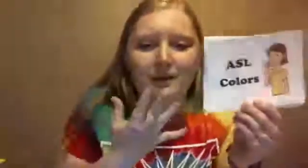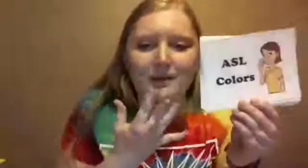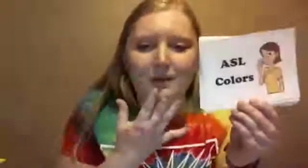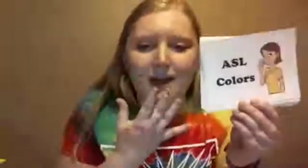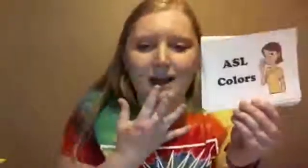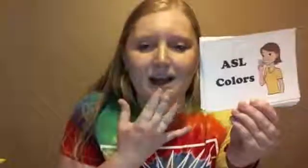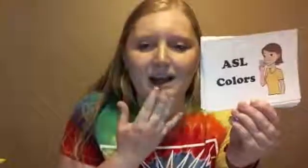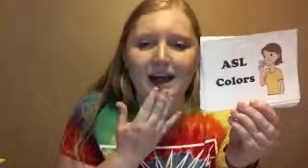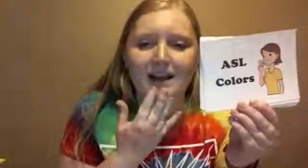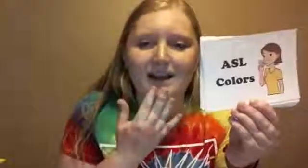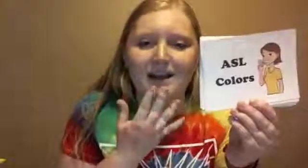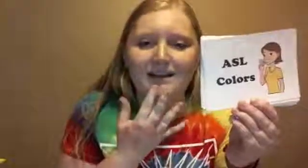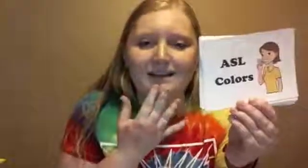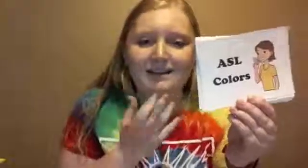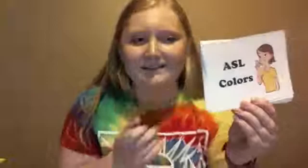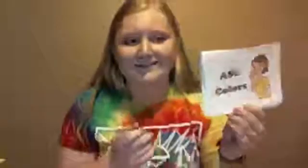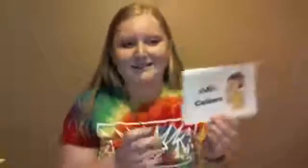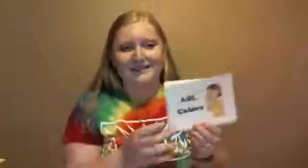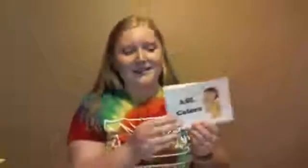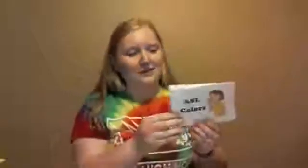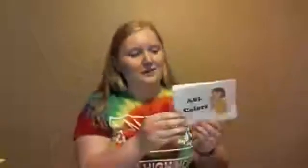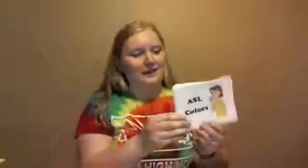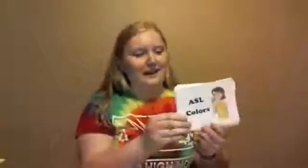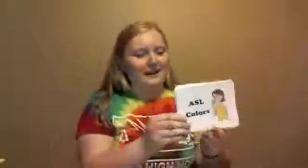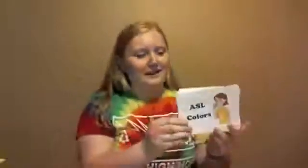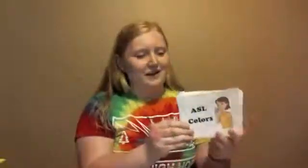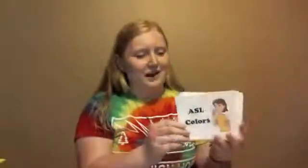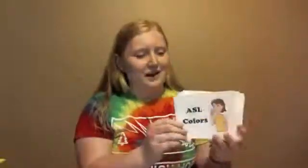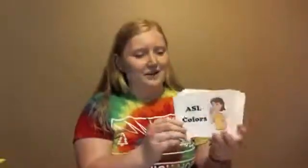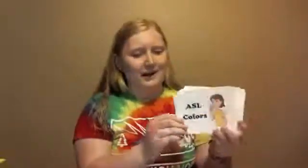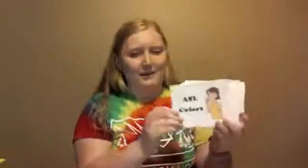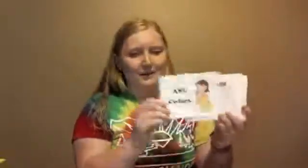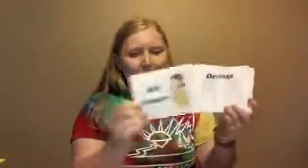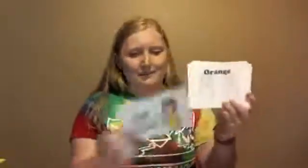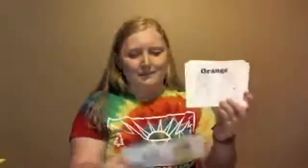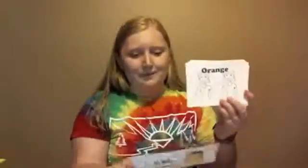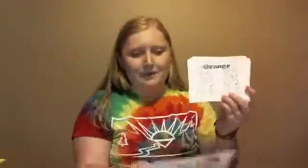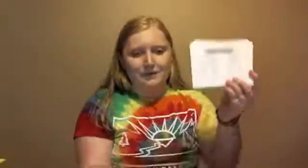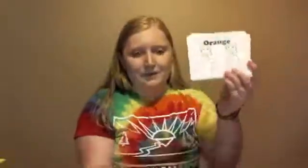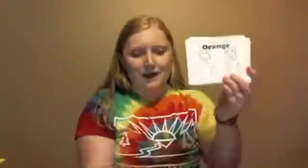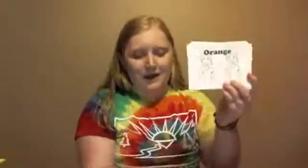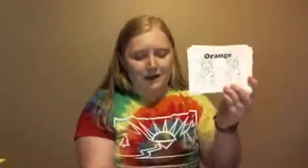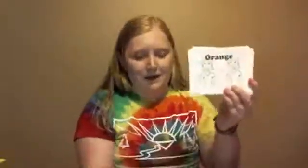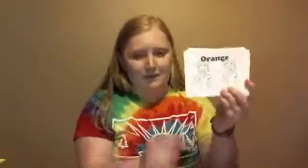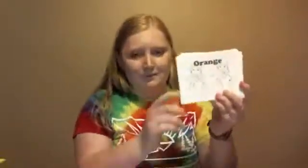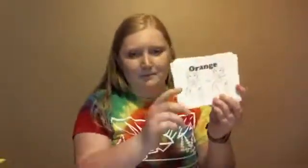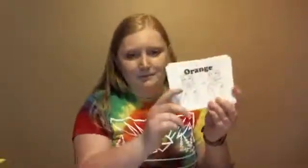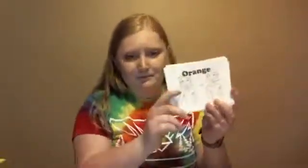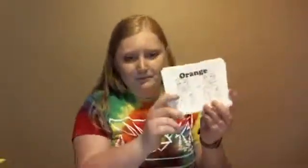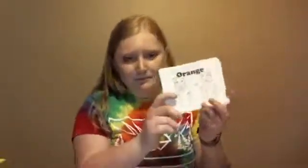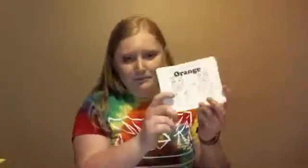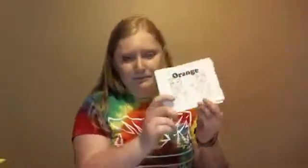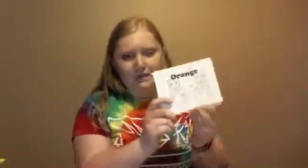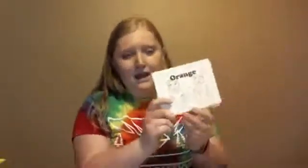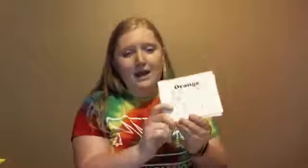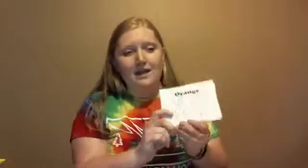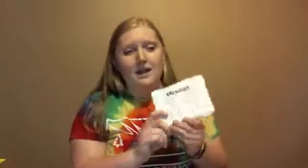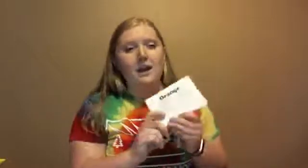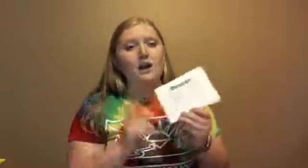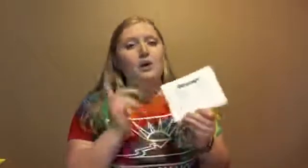So color. Great job. Okay. So color. And then with